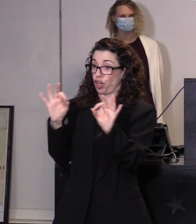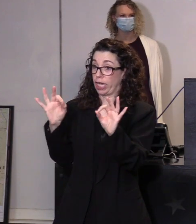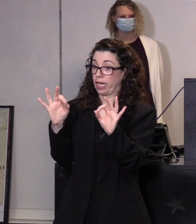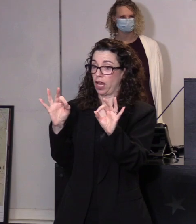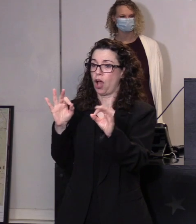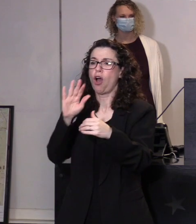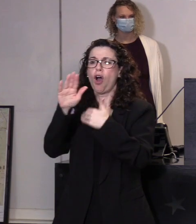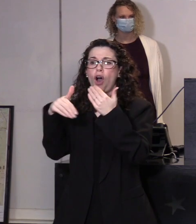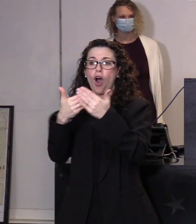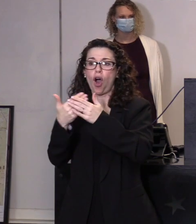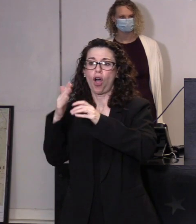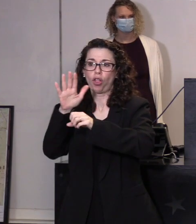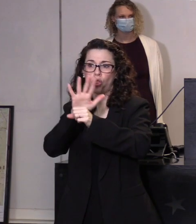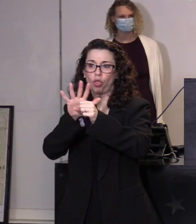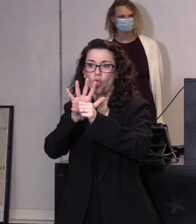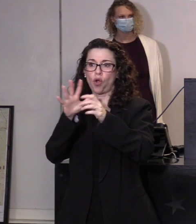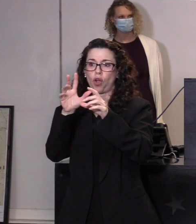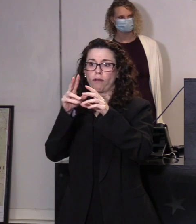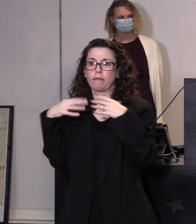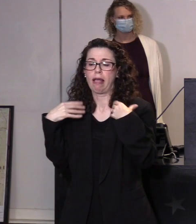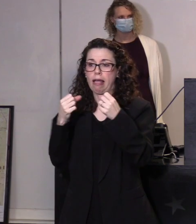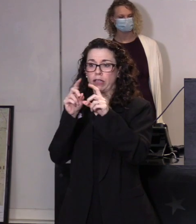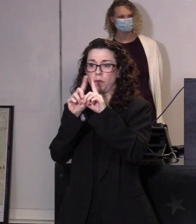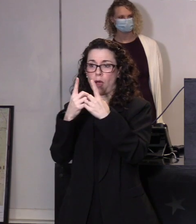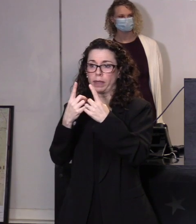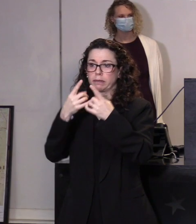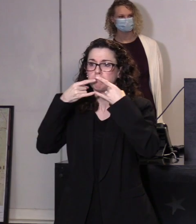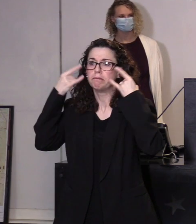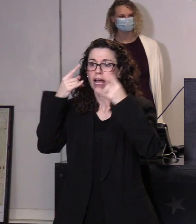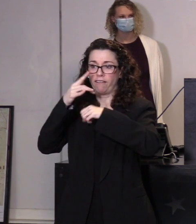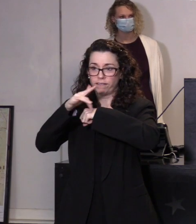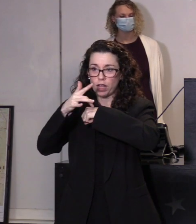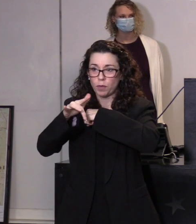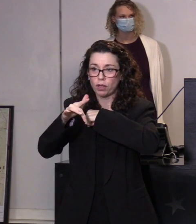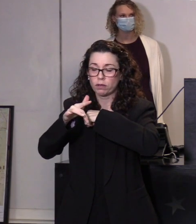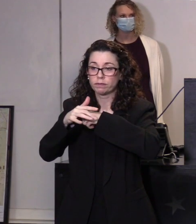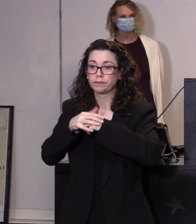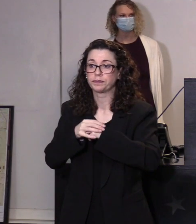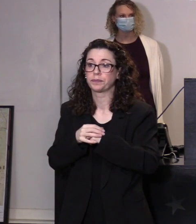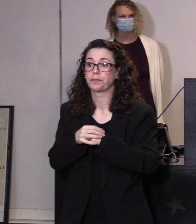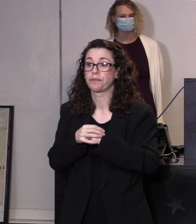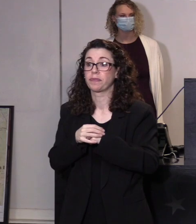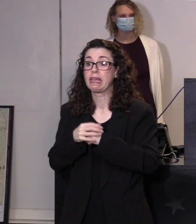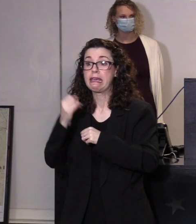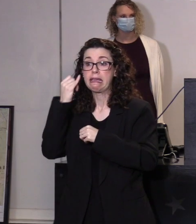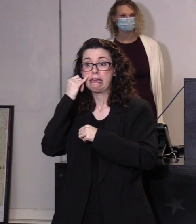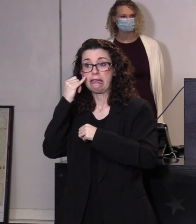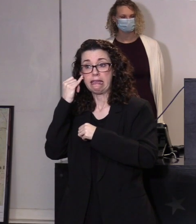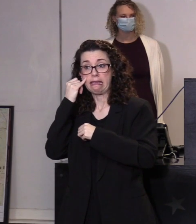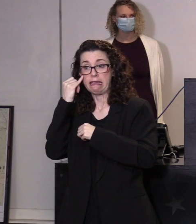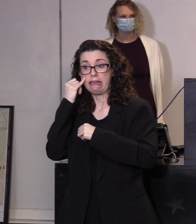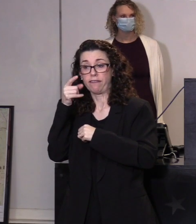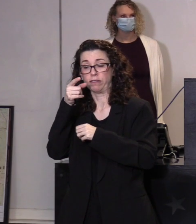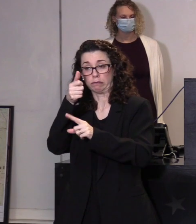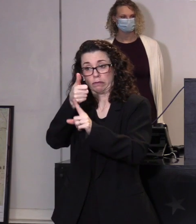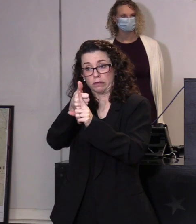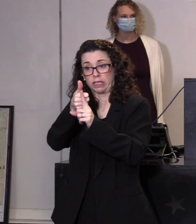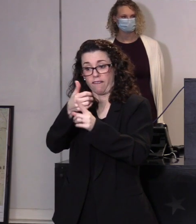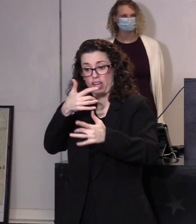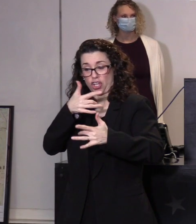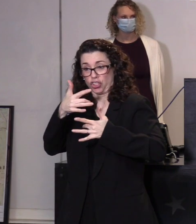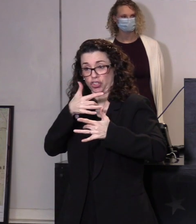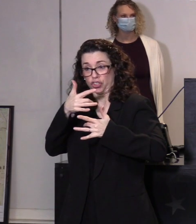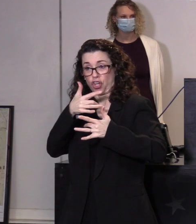state. We also encourage anyone with concerns about their health and would like a